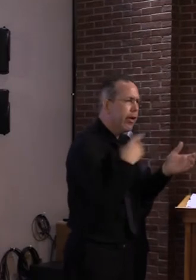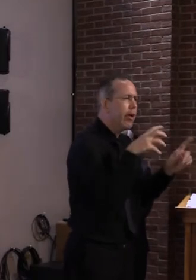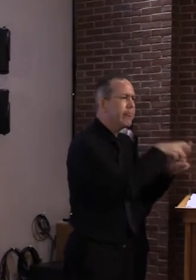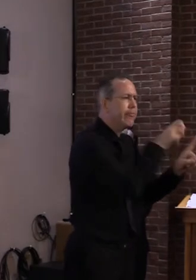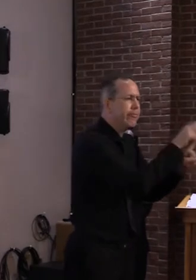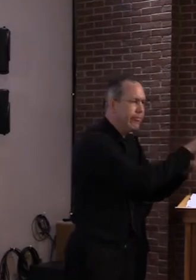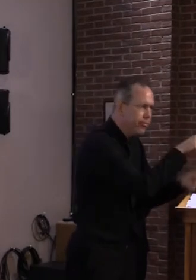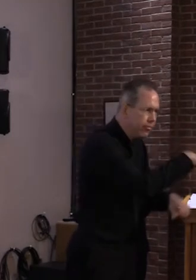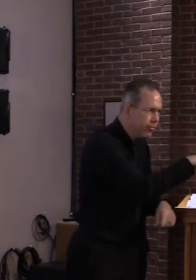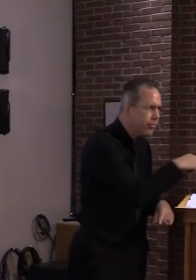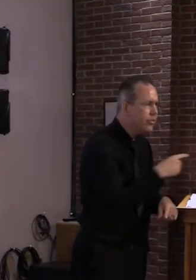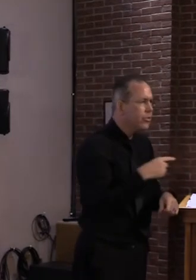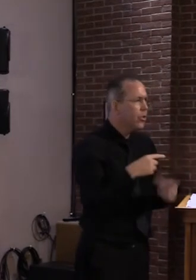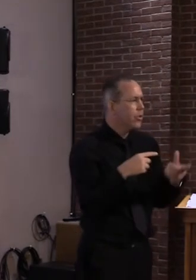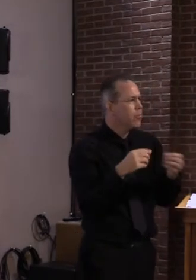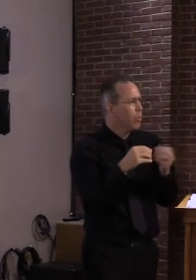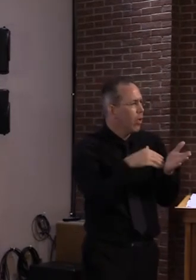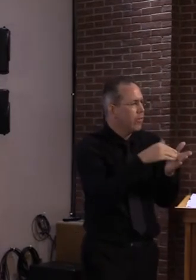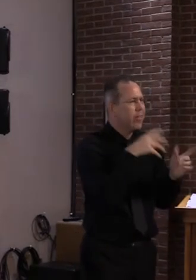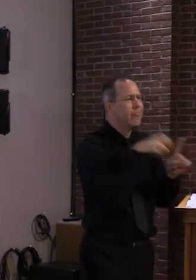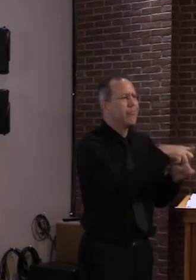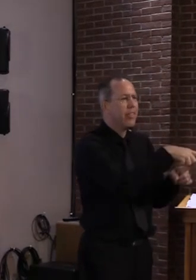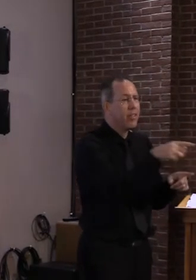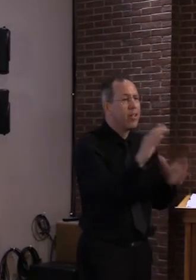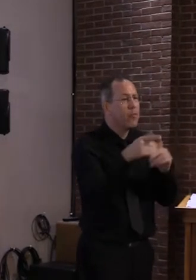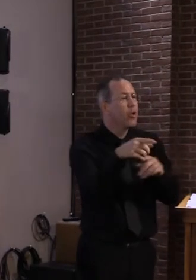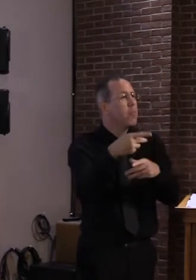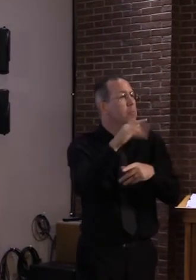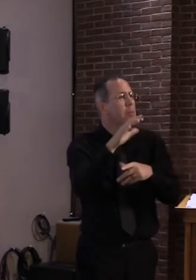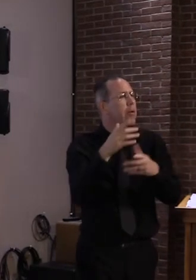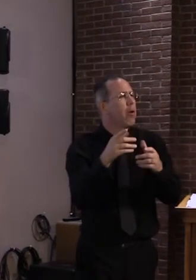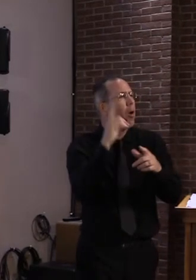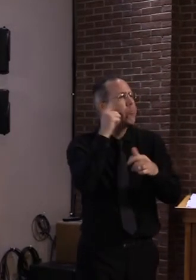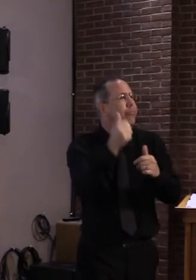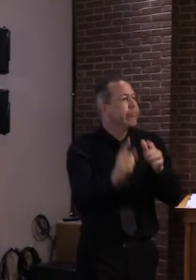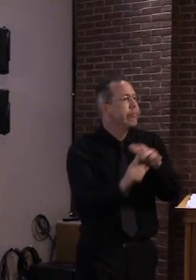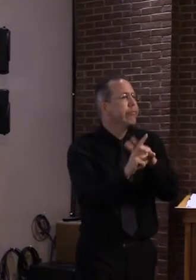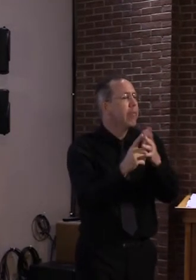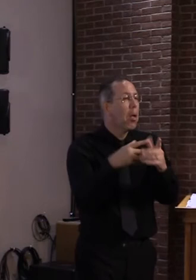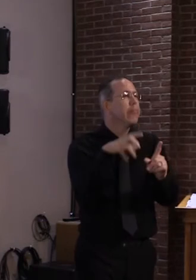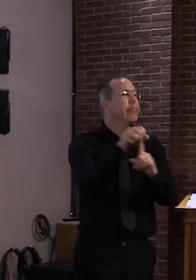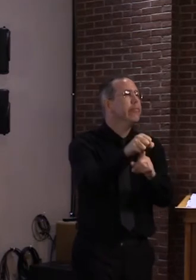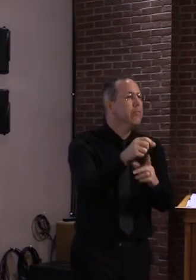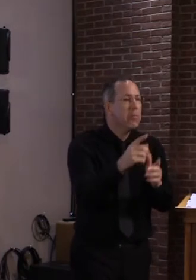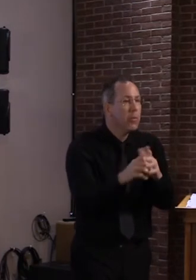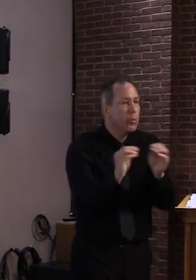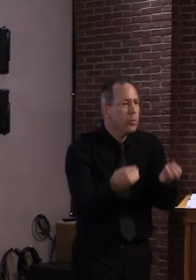healthcare facilities that have had issues. So that's why I'm so surprised.